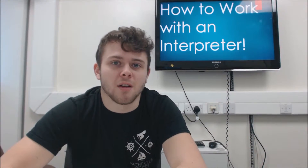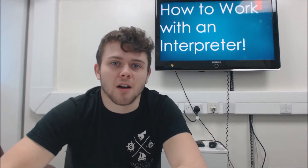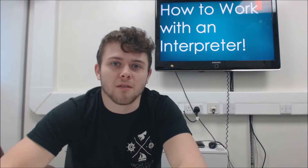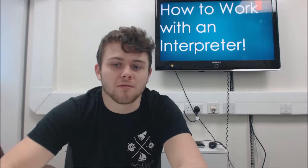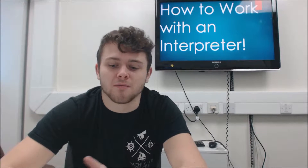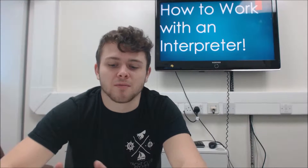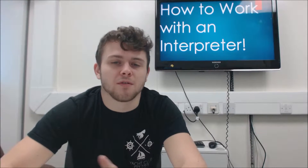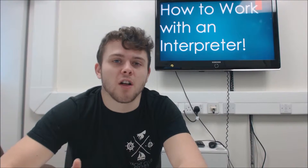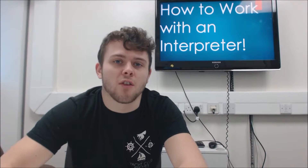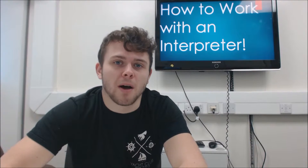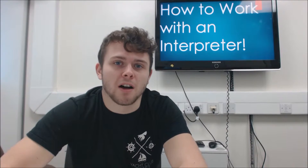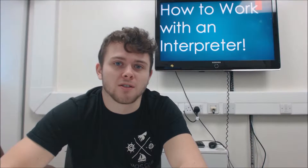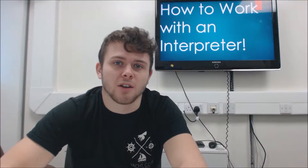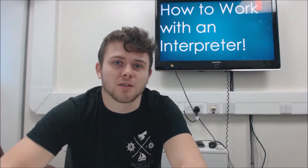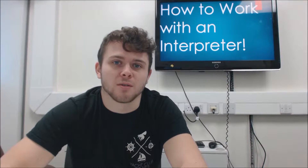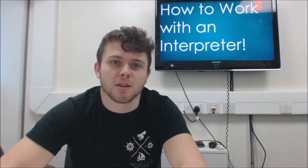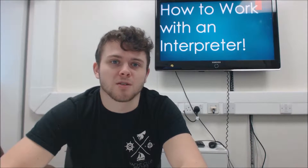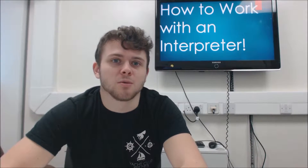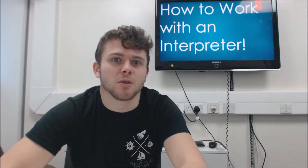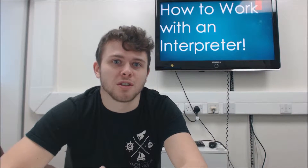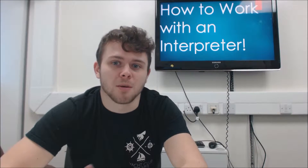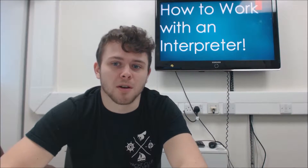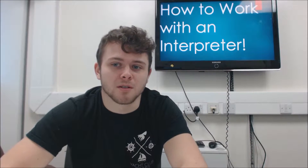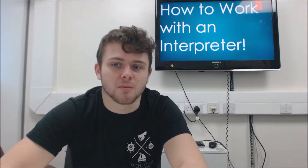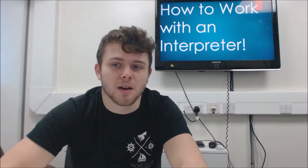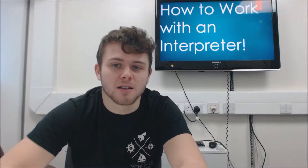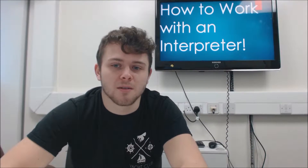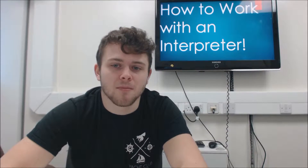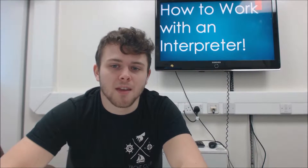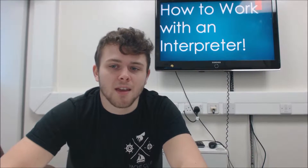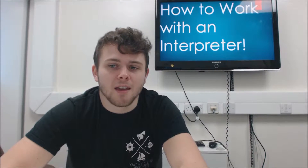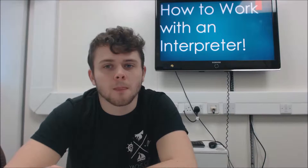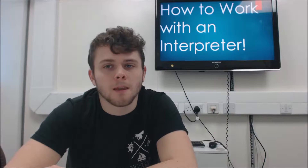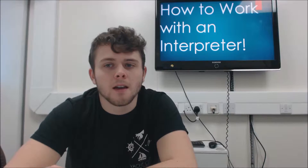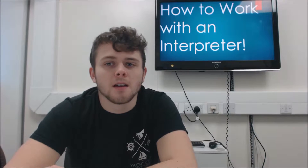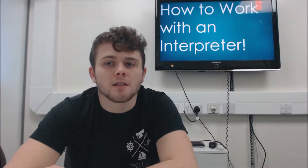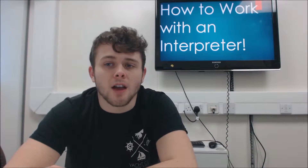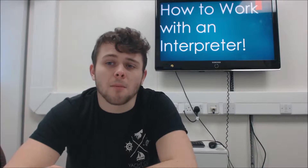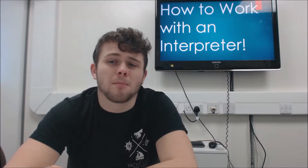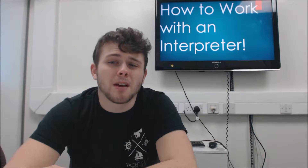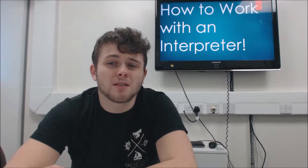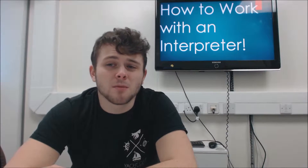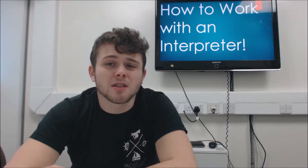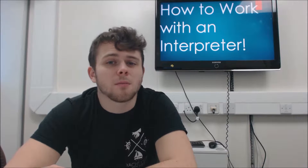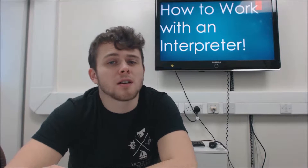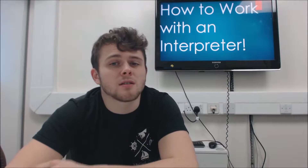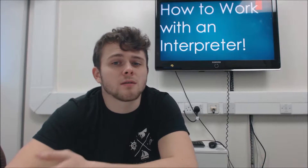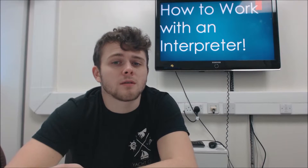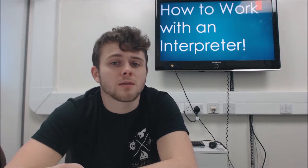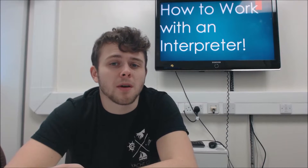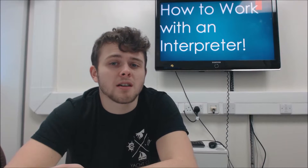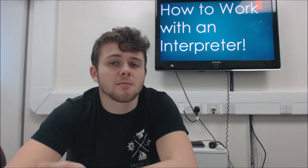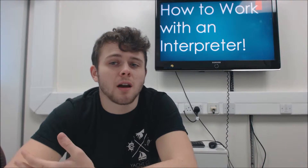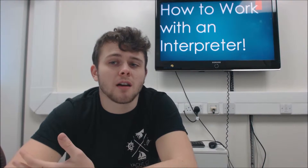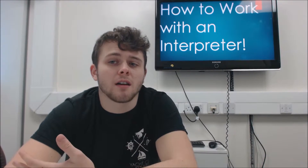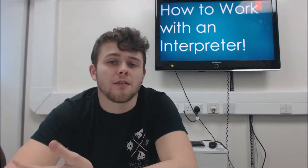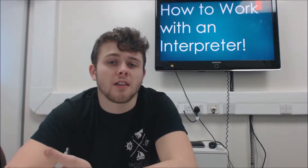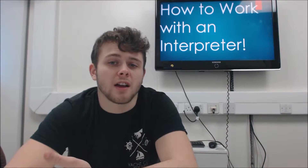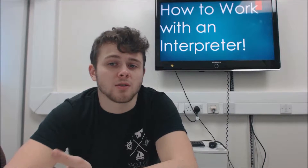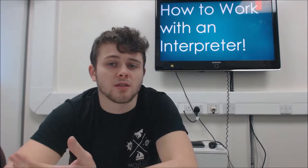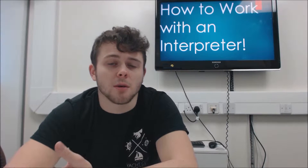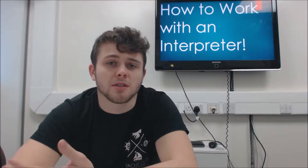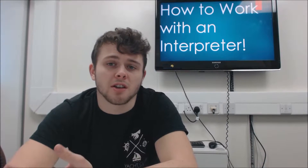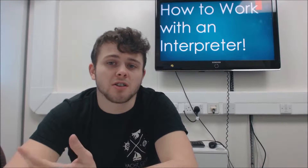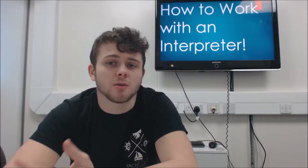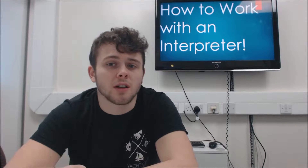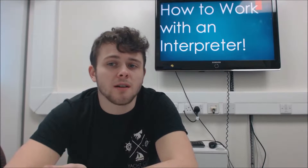stand further apart. Try not to be too much in their personal space. So yeah, being too much in the personal space might affect